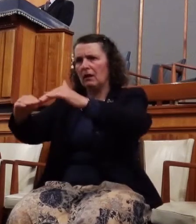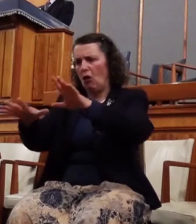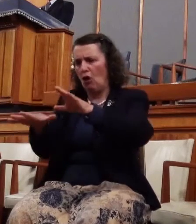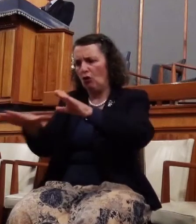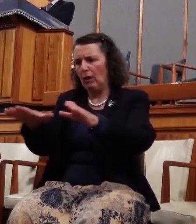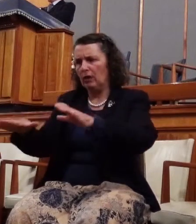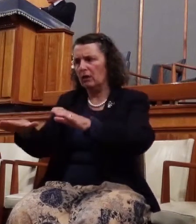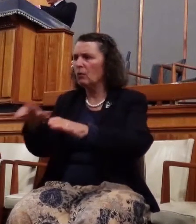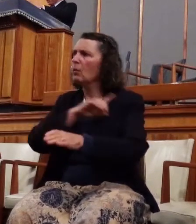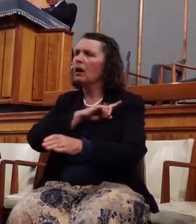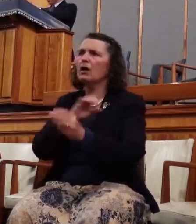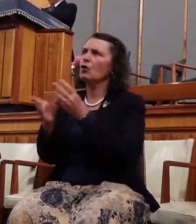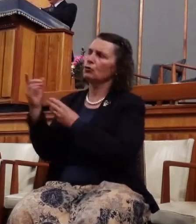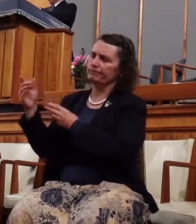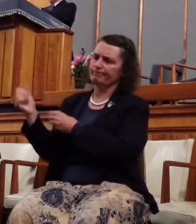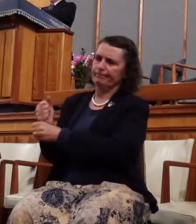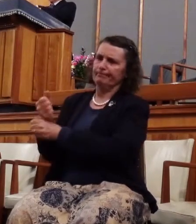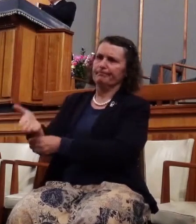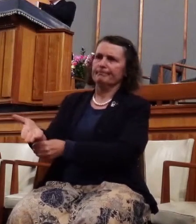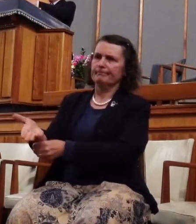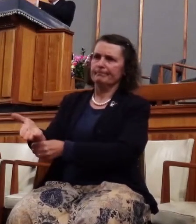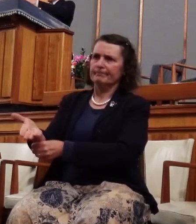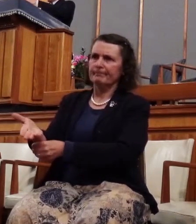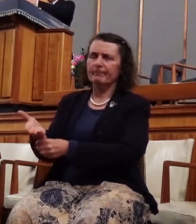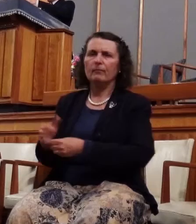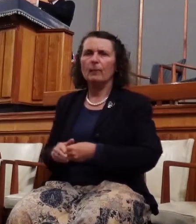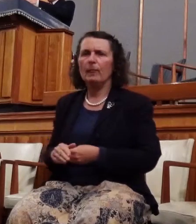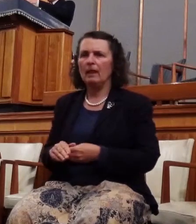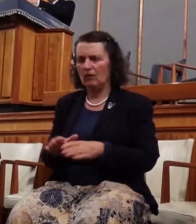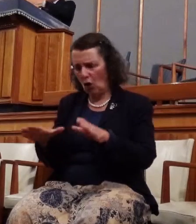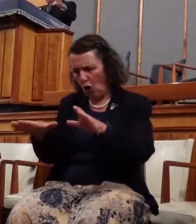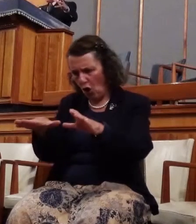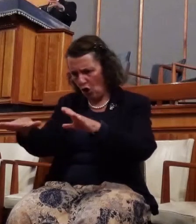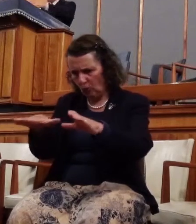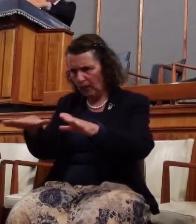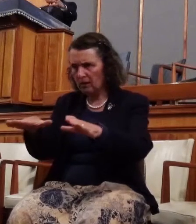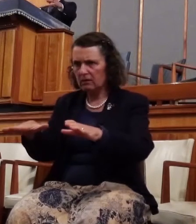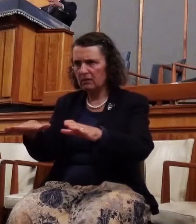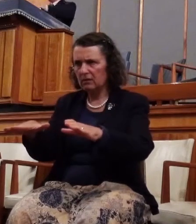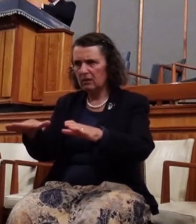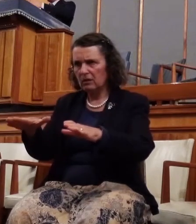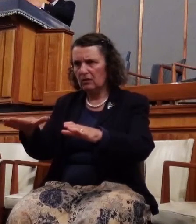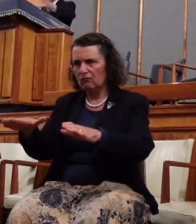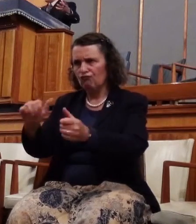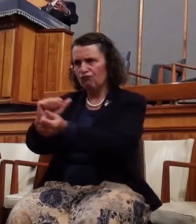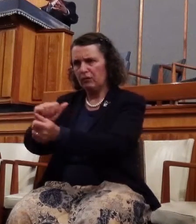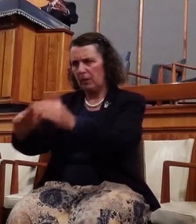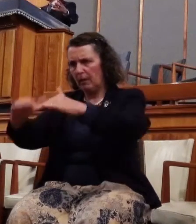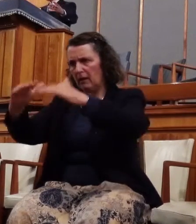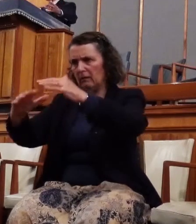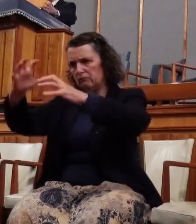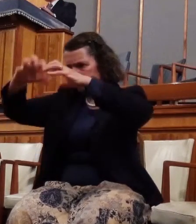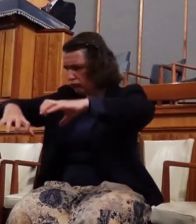earthquake. But there was the earthquake, the prison didn't fall, it crumbled and into